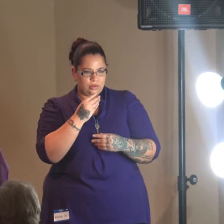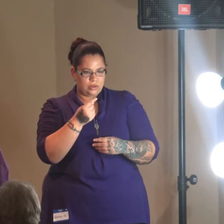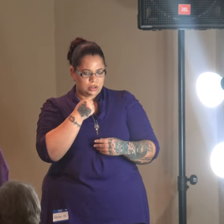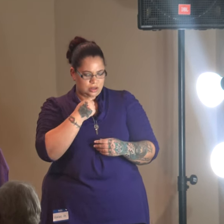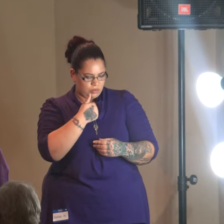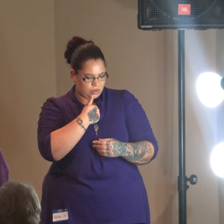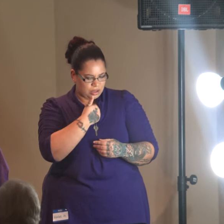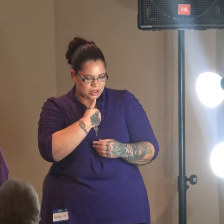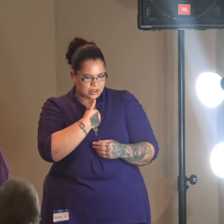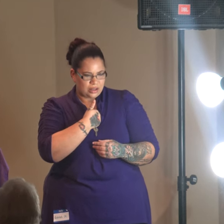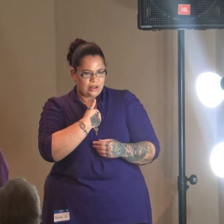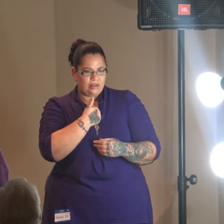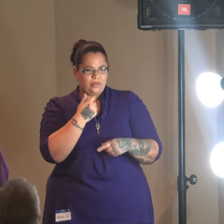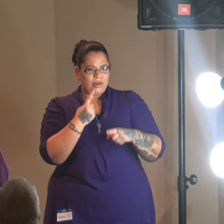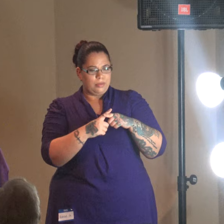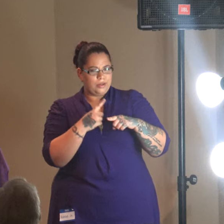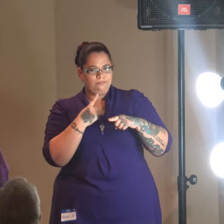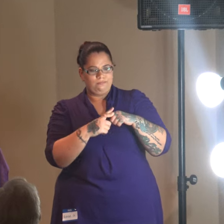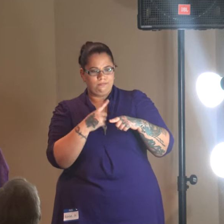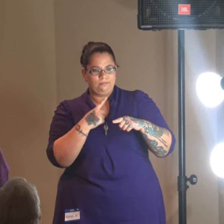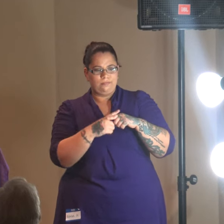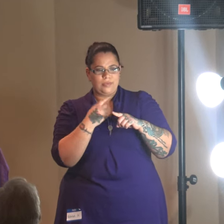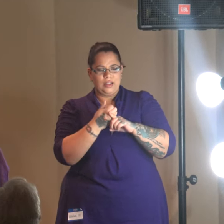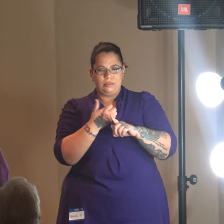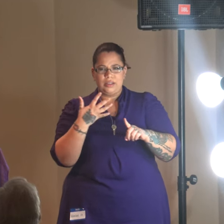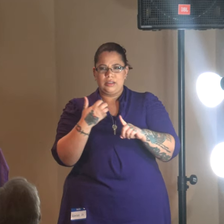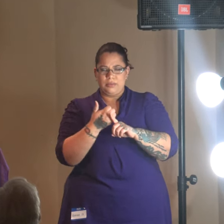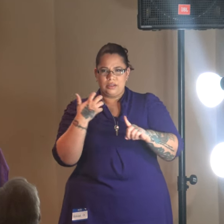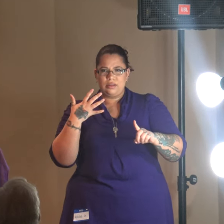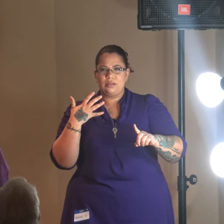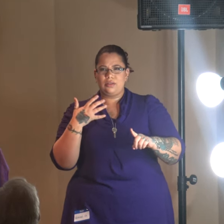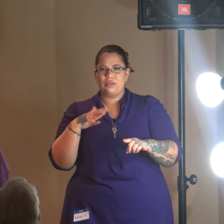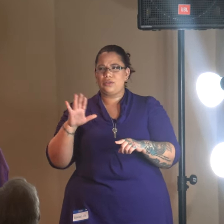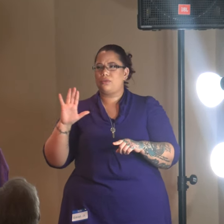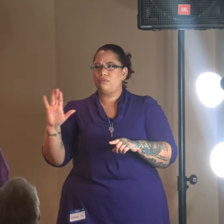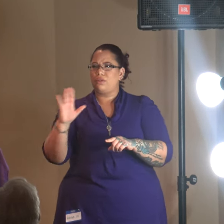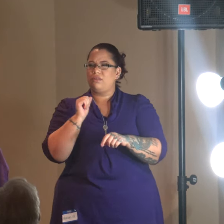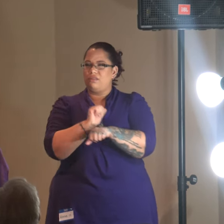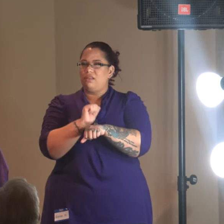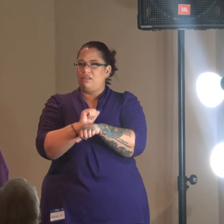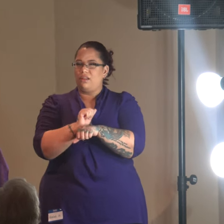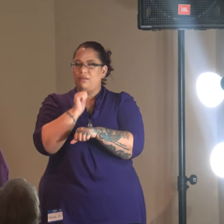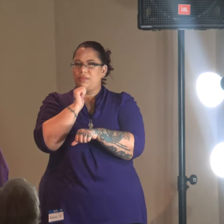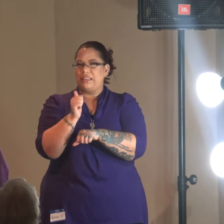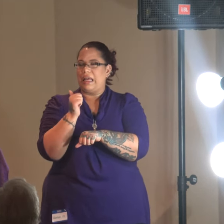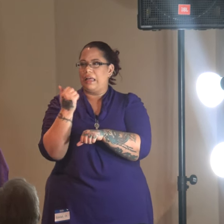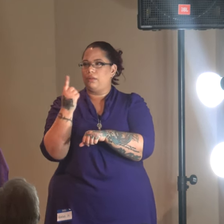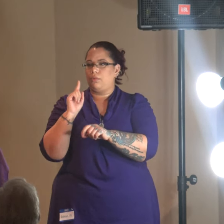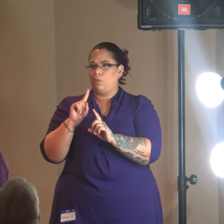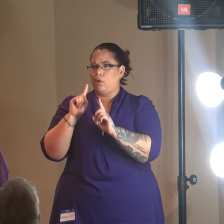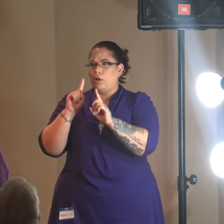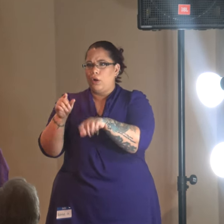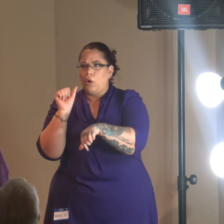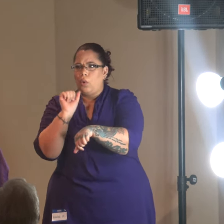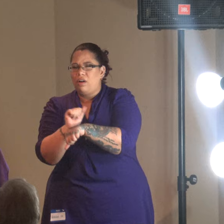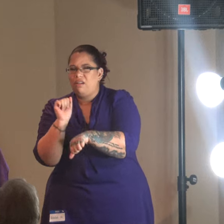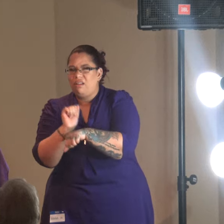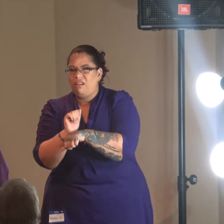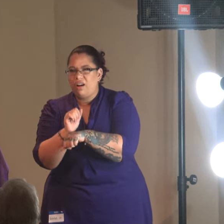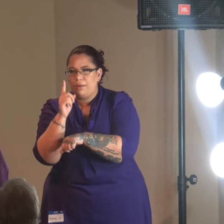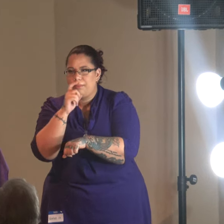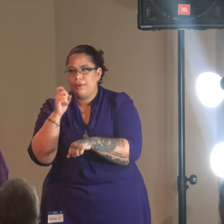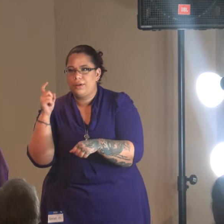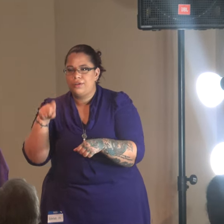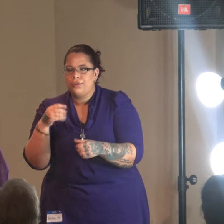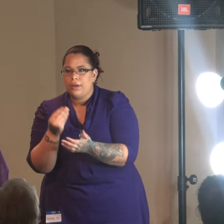expansive things about your life. So your job is not just a job that you're going to because you got to go work hard so you can get some money, because the job is